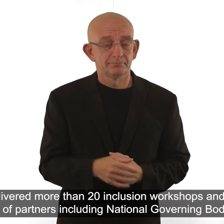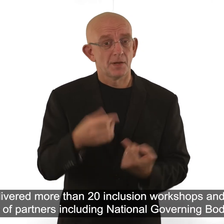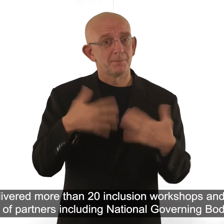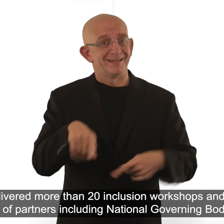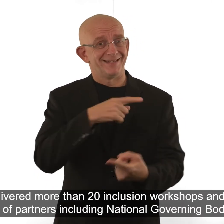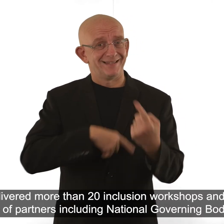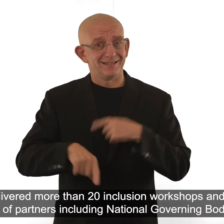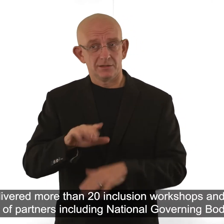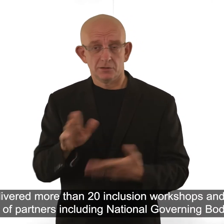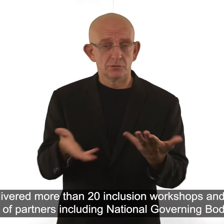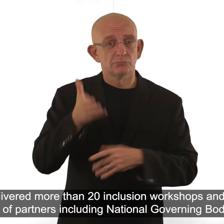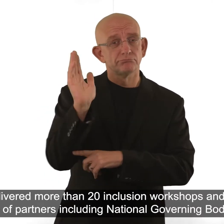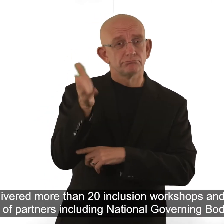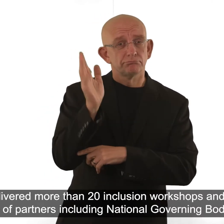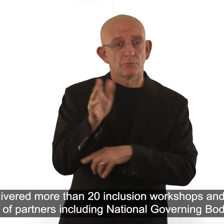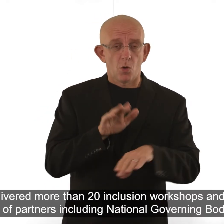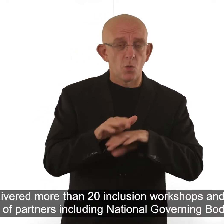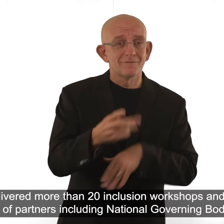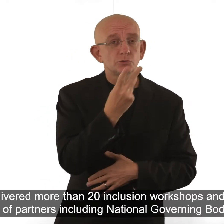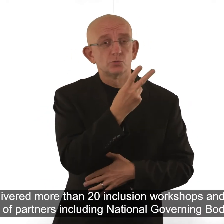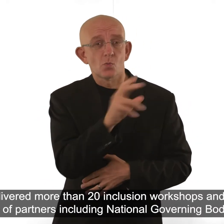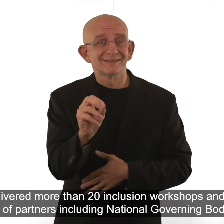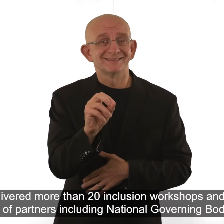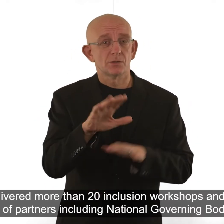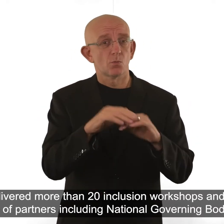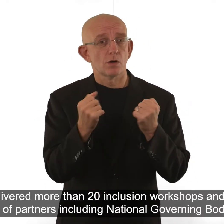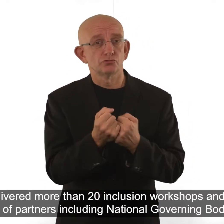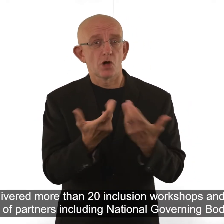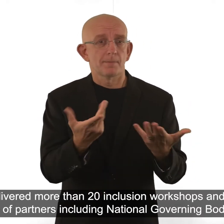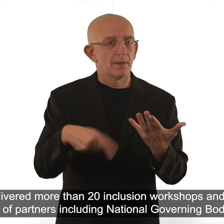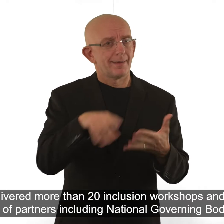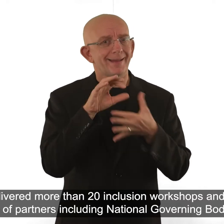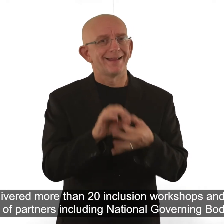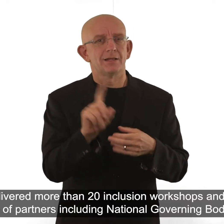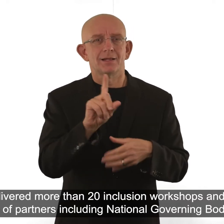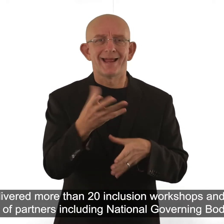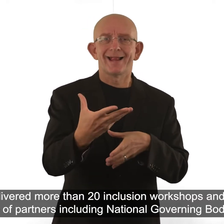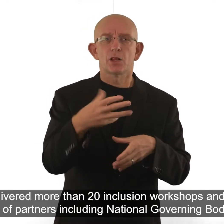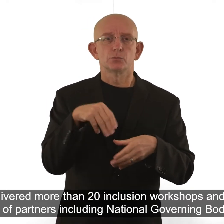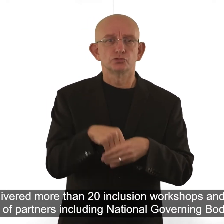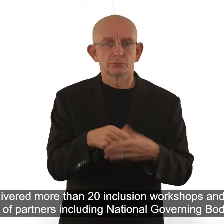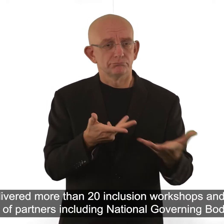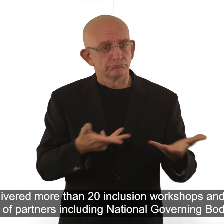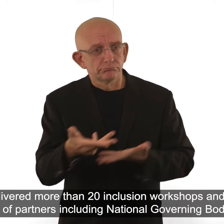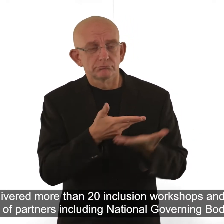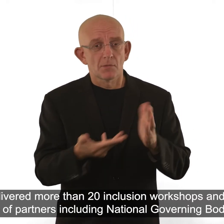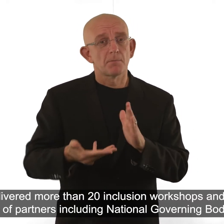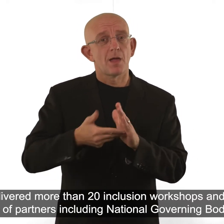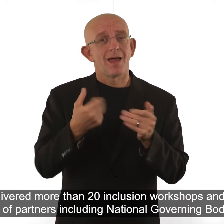We delivered more than 20 inclusion workshops and webinars to a range of partners, including national governing bodies